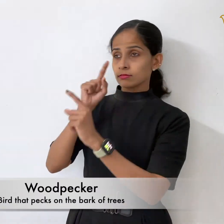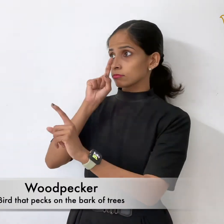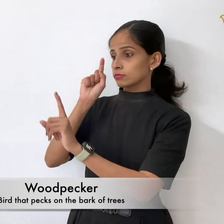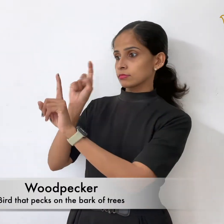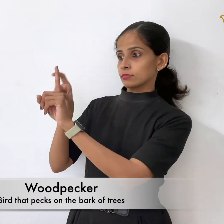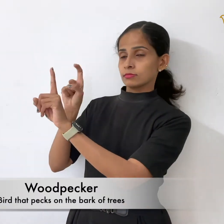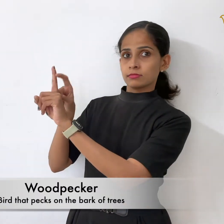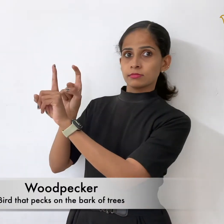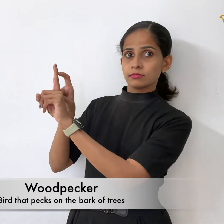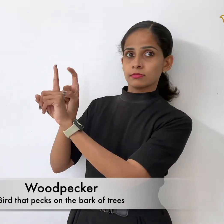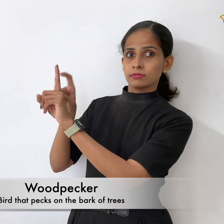Woodpecker.